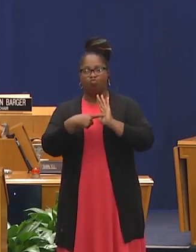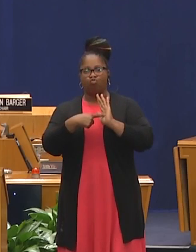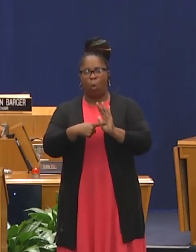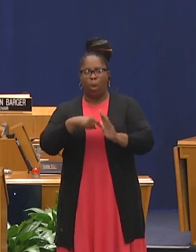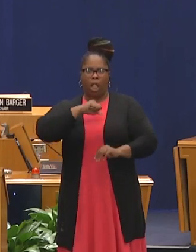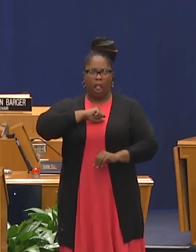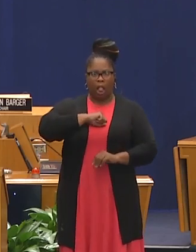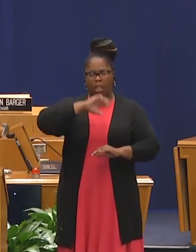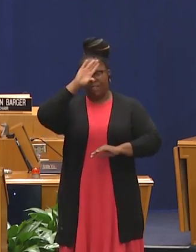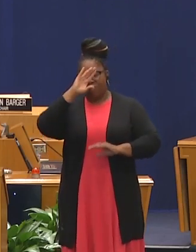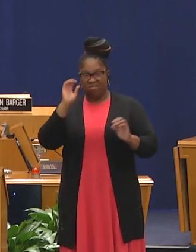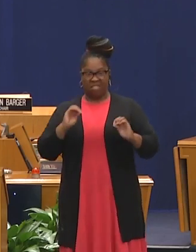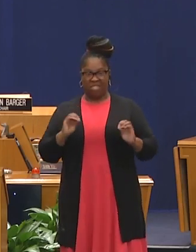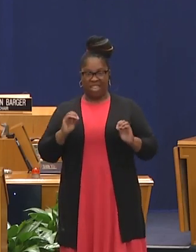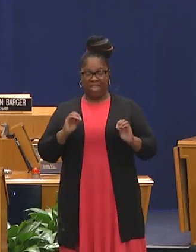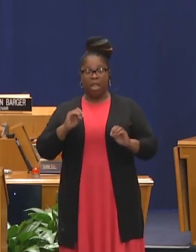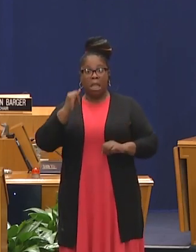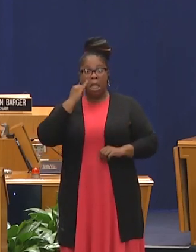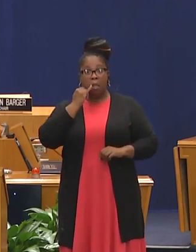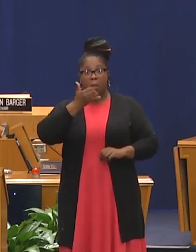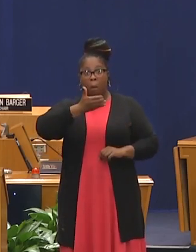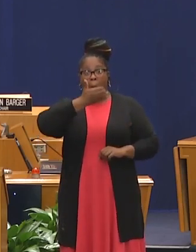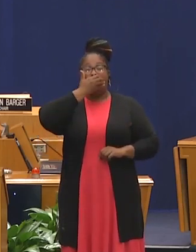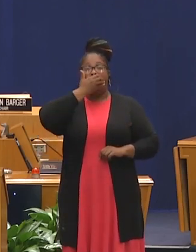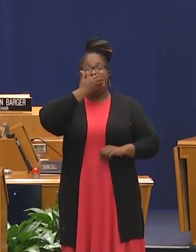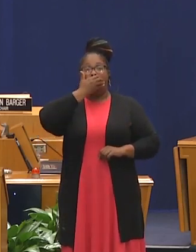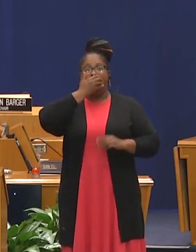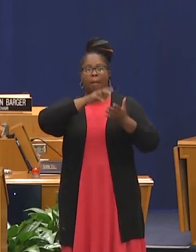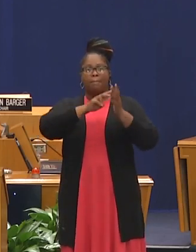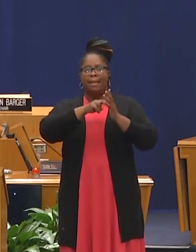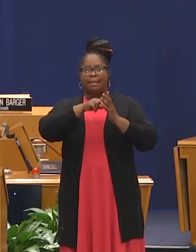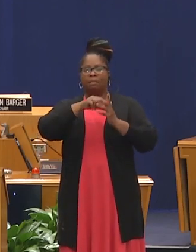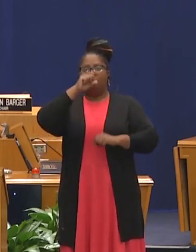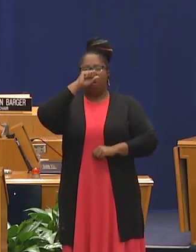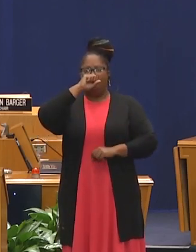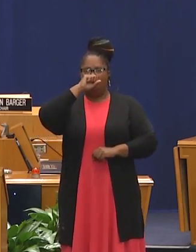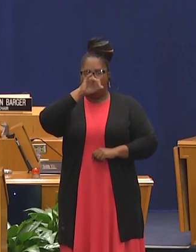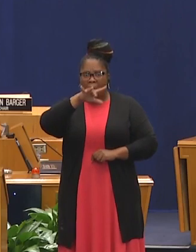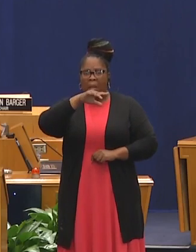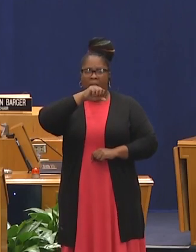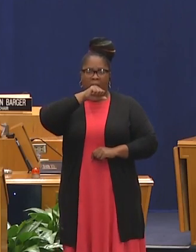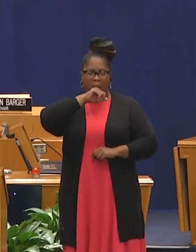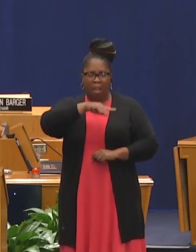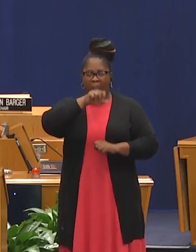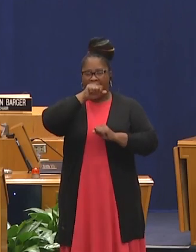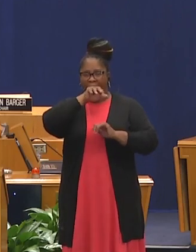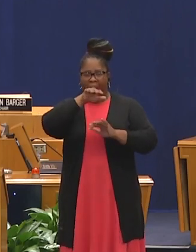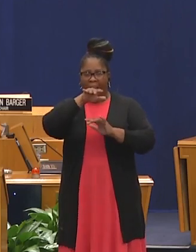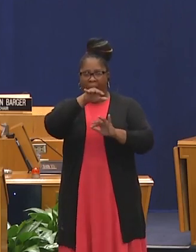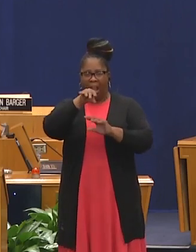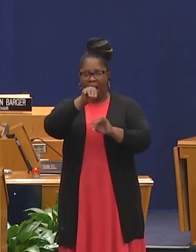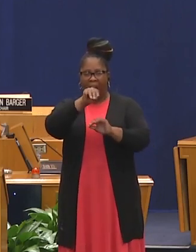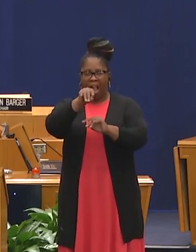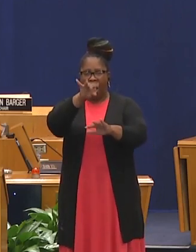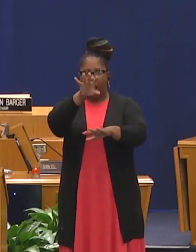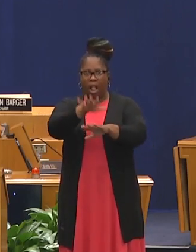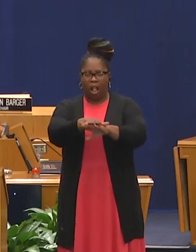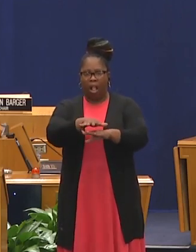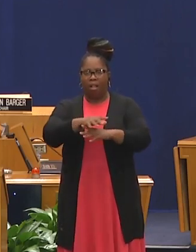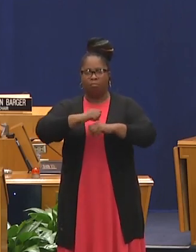face mask covering helps prevent the spread of droplets from your nose and mouth, and choosing to wear one protects the health of